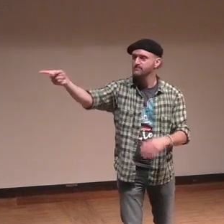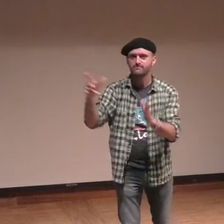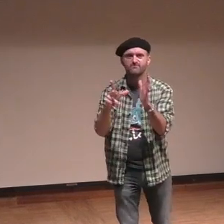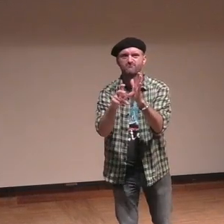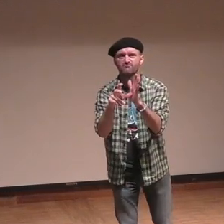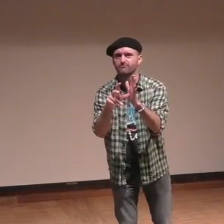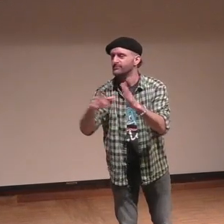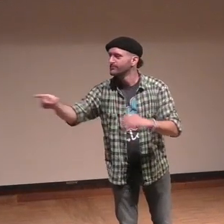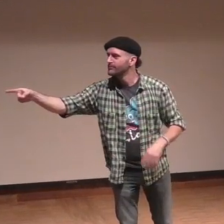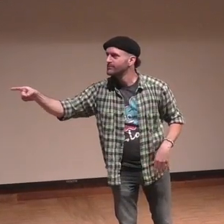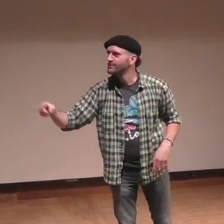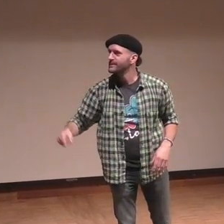Yes.